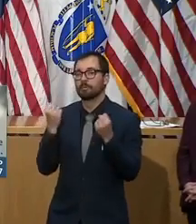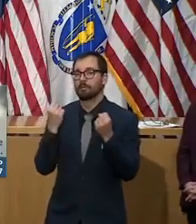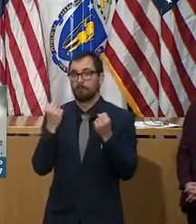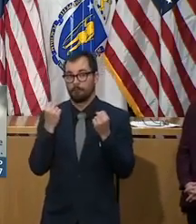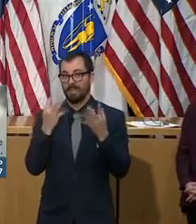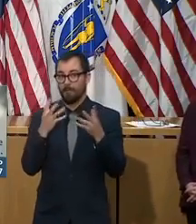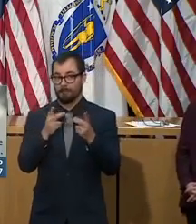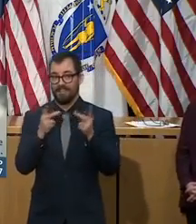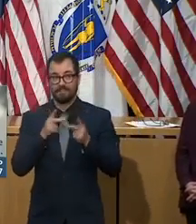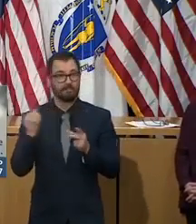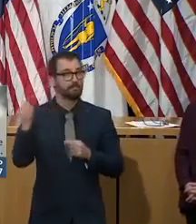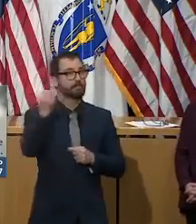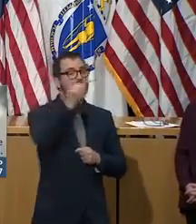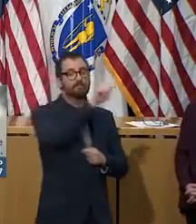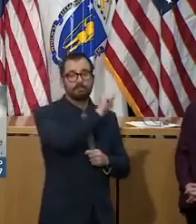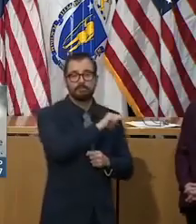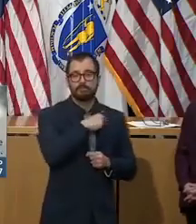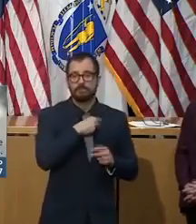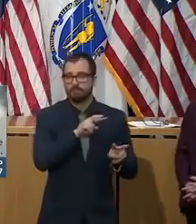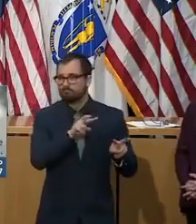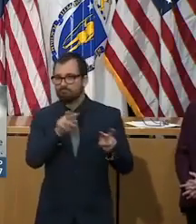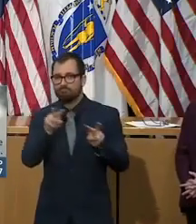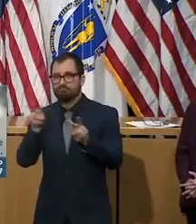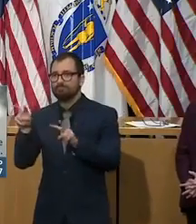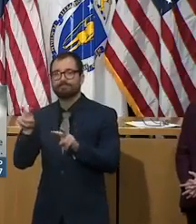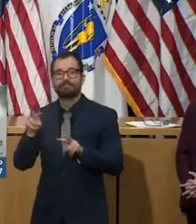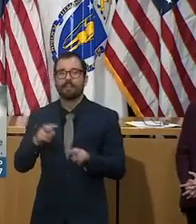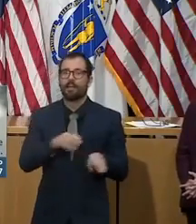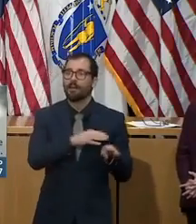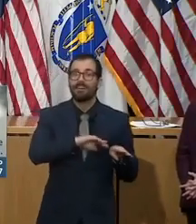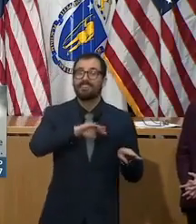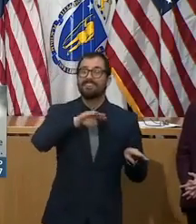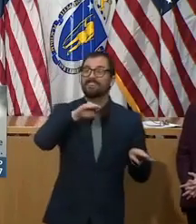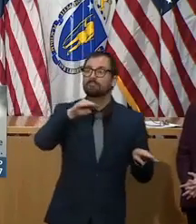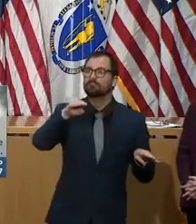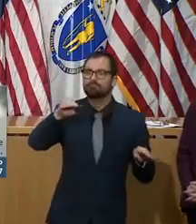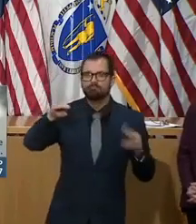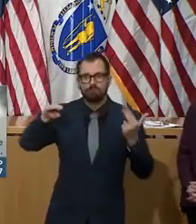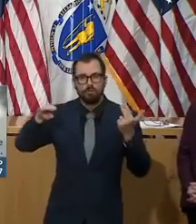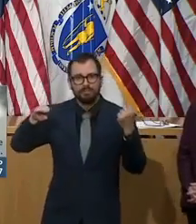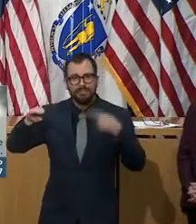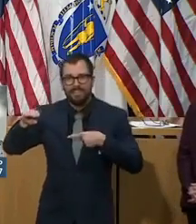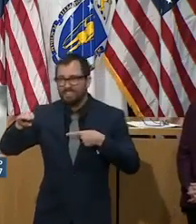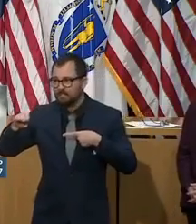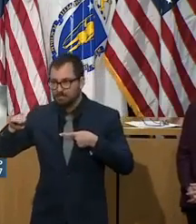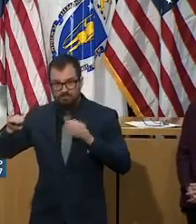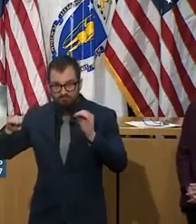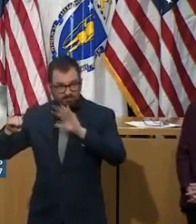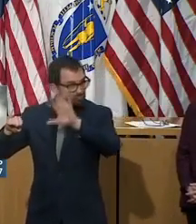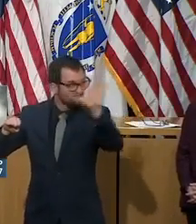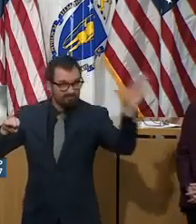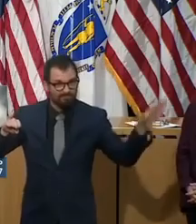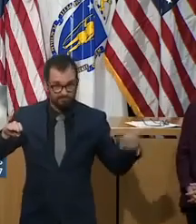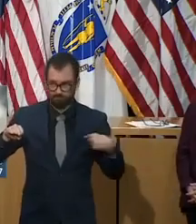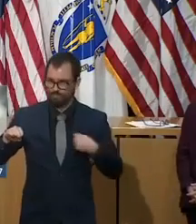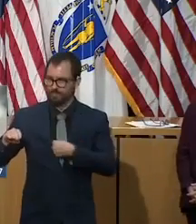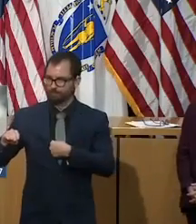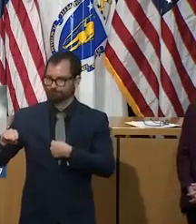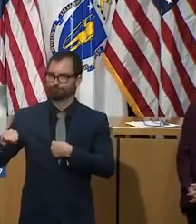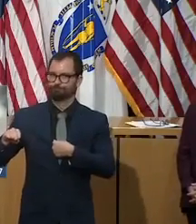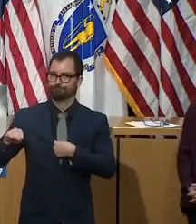both ICUs, and ICUs have been a little bumpier, but basically COVID-19 hospitalizations and ICUs. So